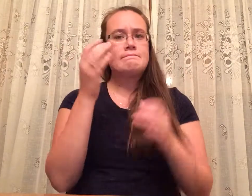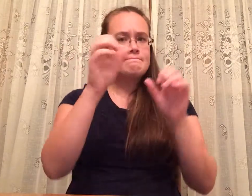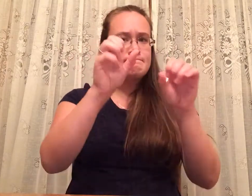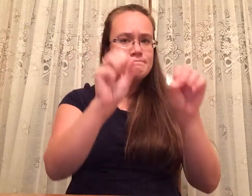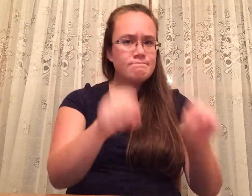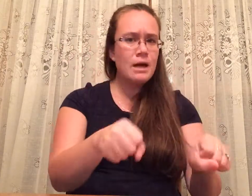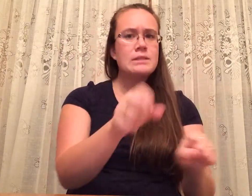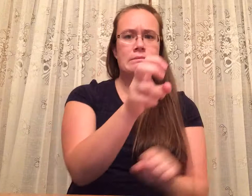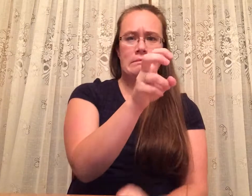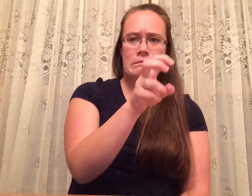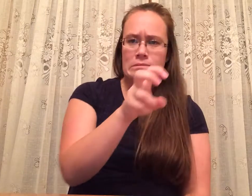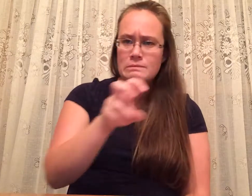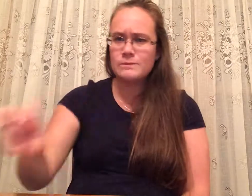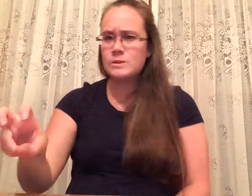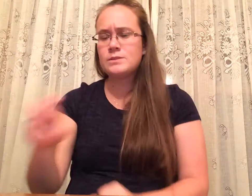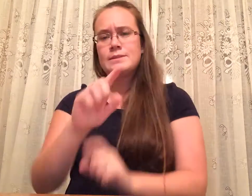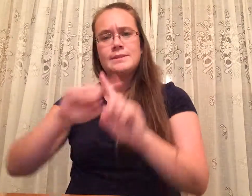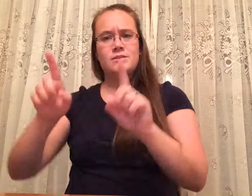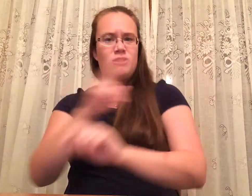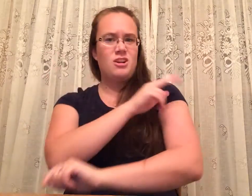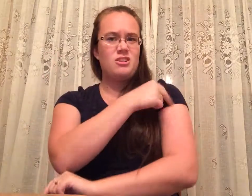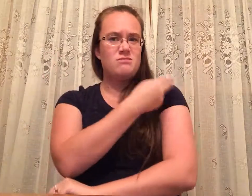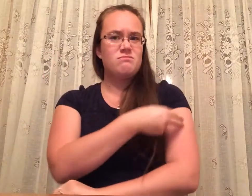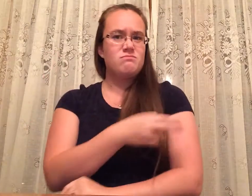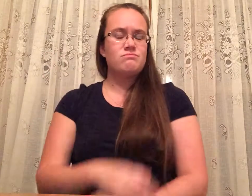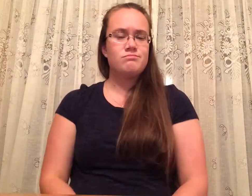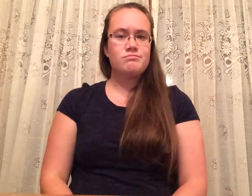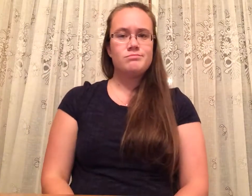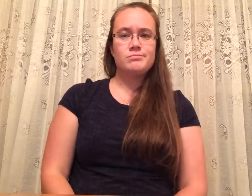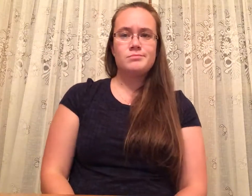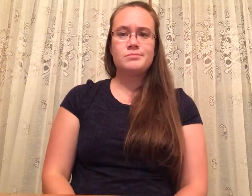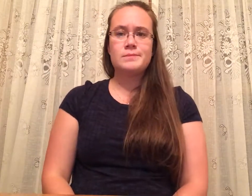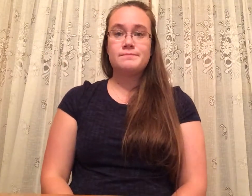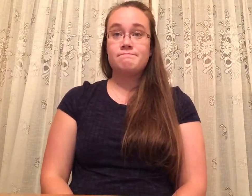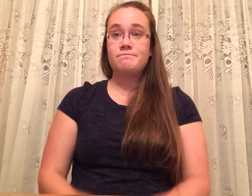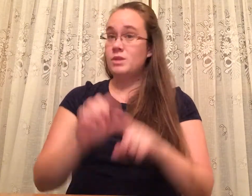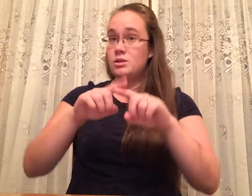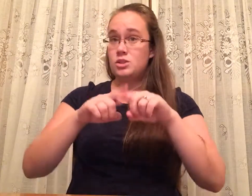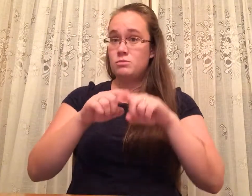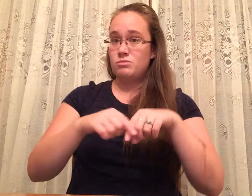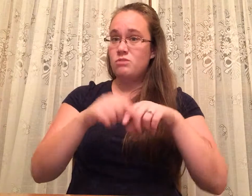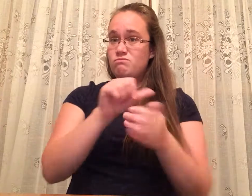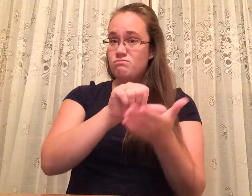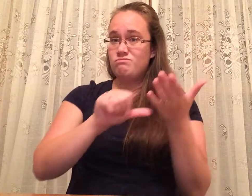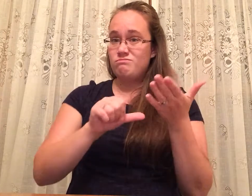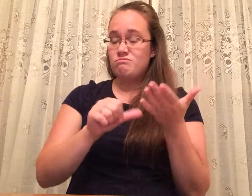circumstances in which we would need to move you to one of the hospitals. Depending on your procedure, you may be asked to remove